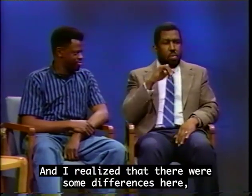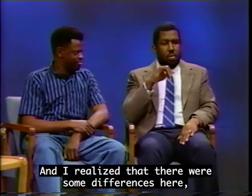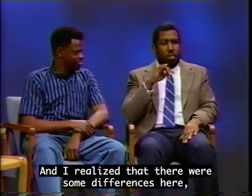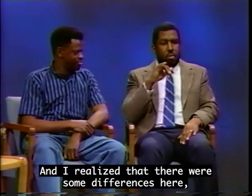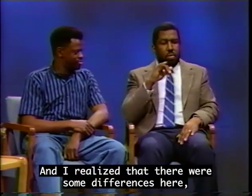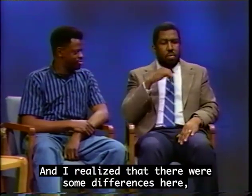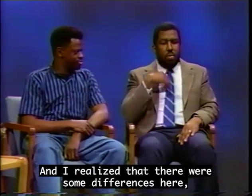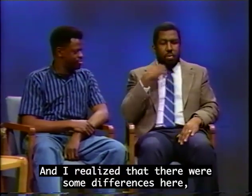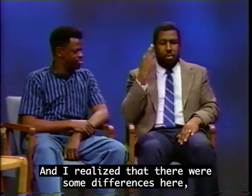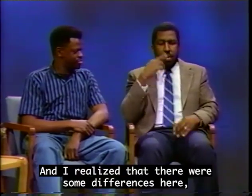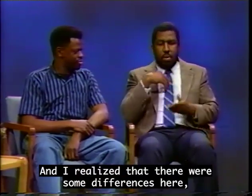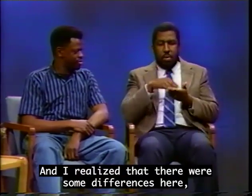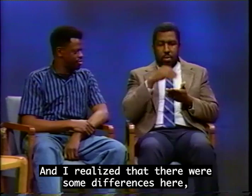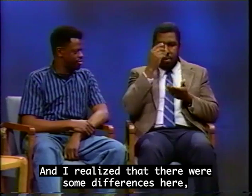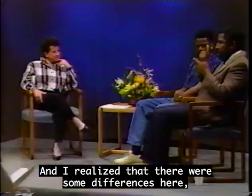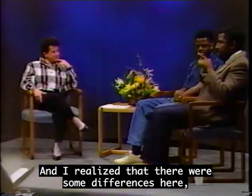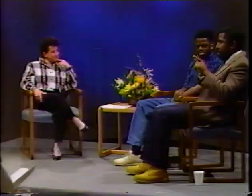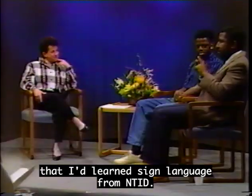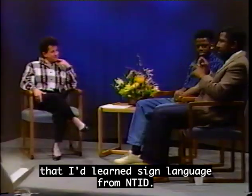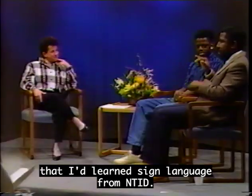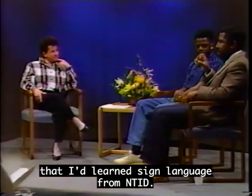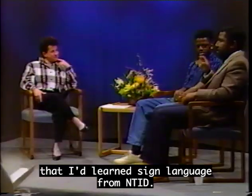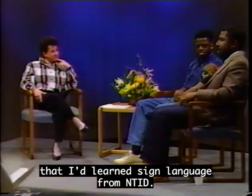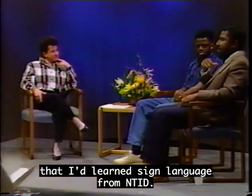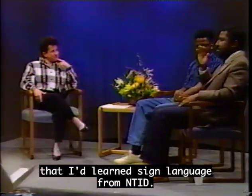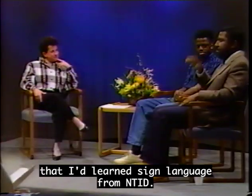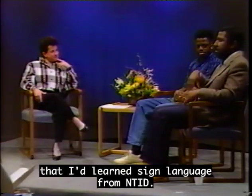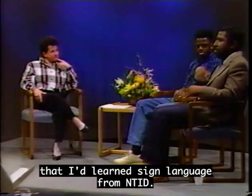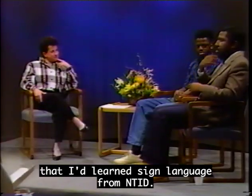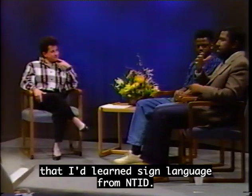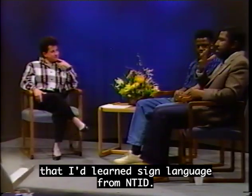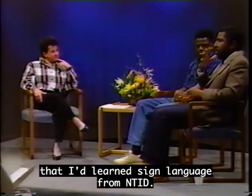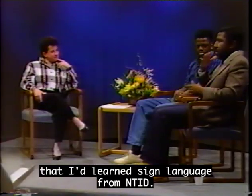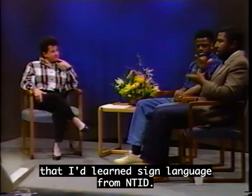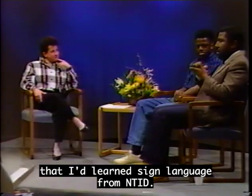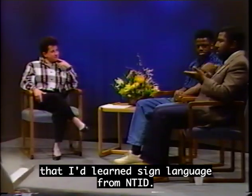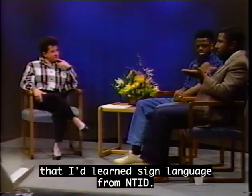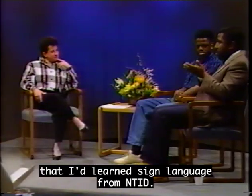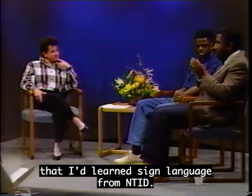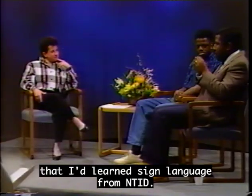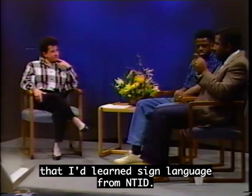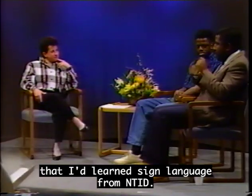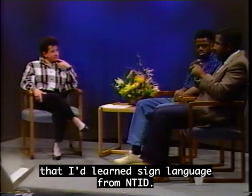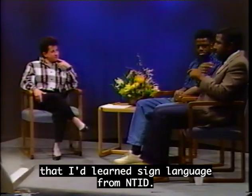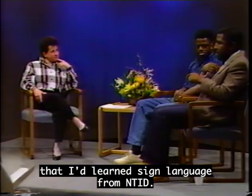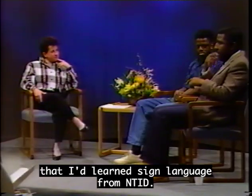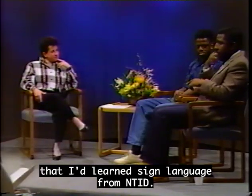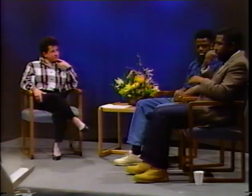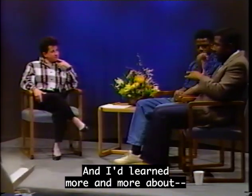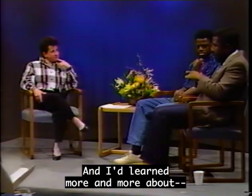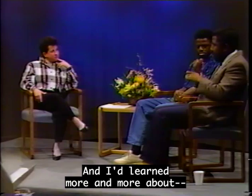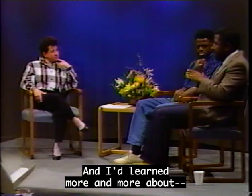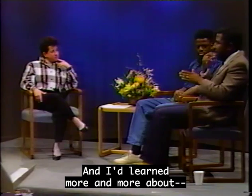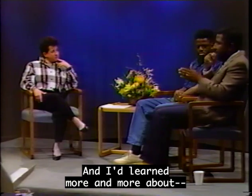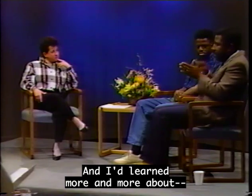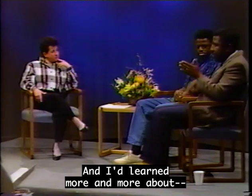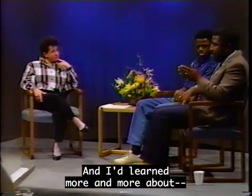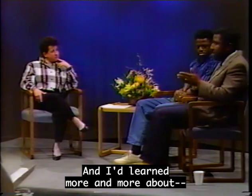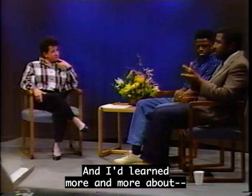realized that there were some differences here, that I'd learned sign language from NTID. And I'd learned more and